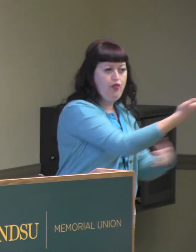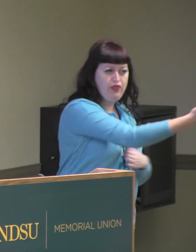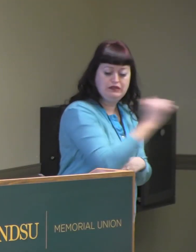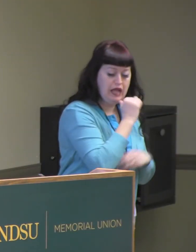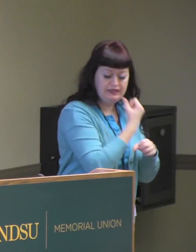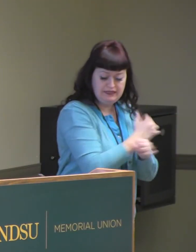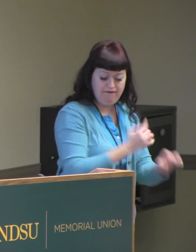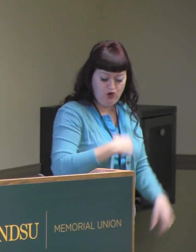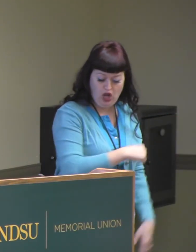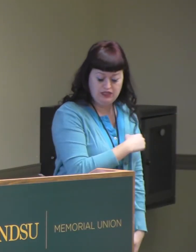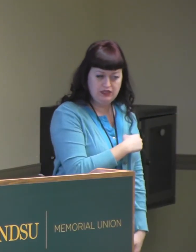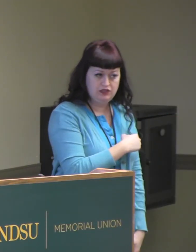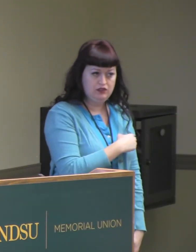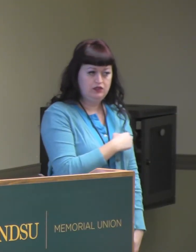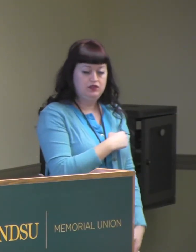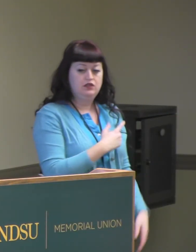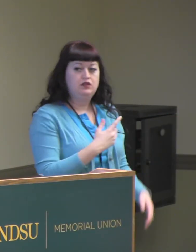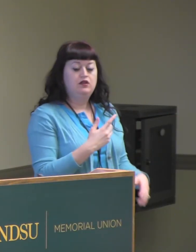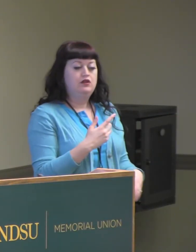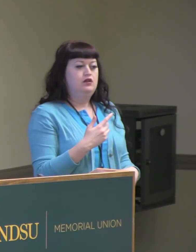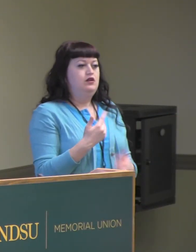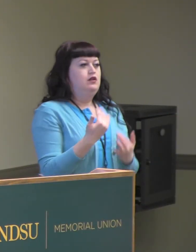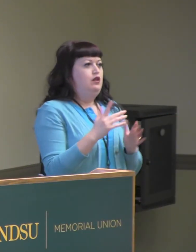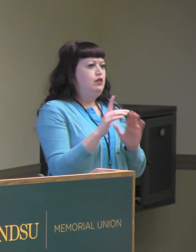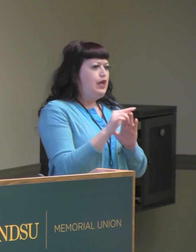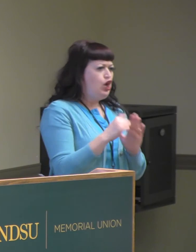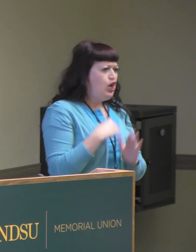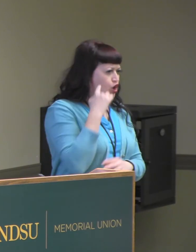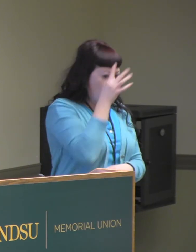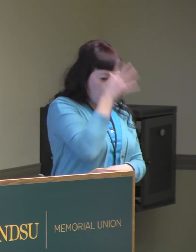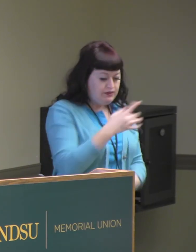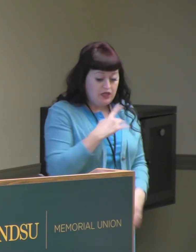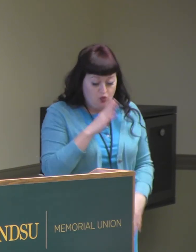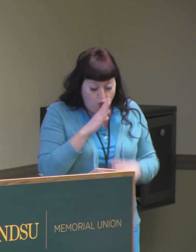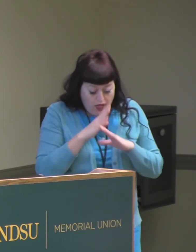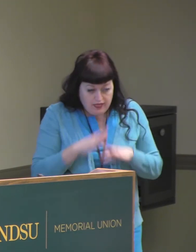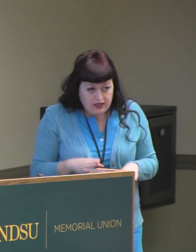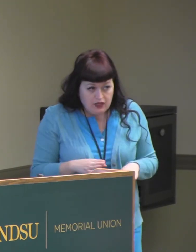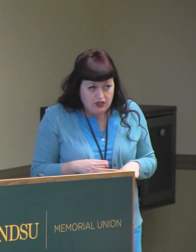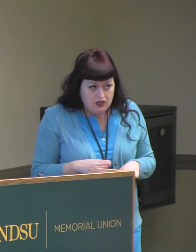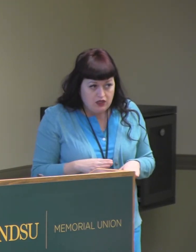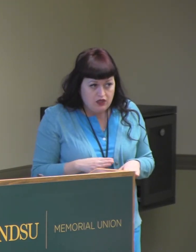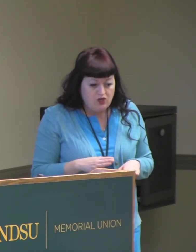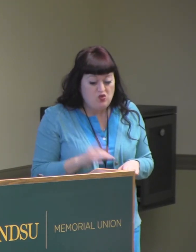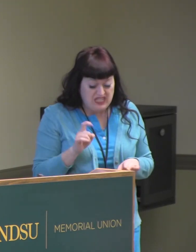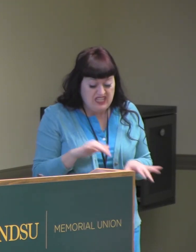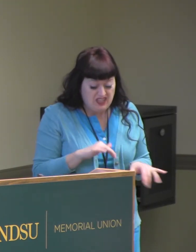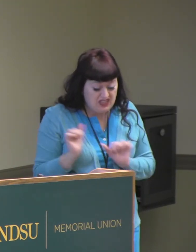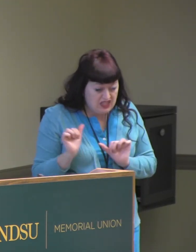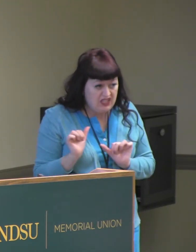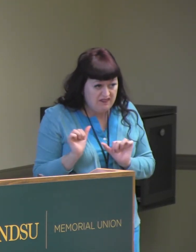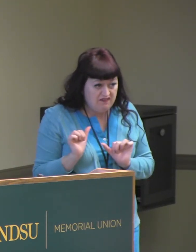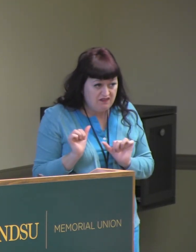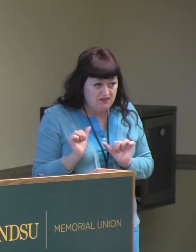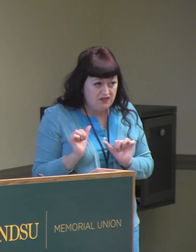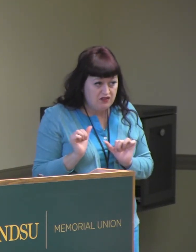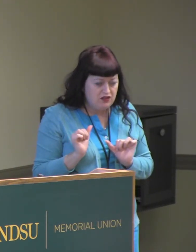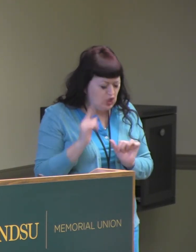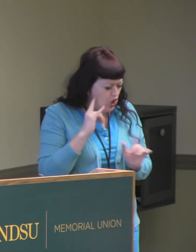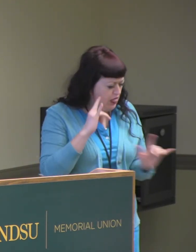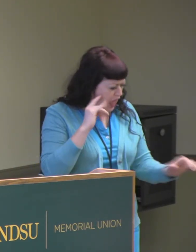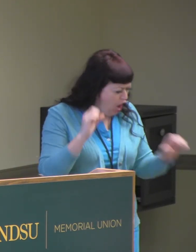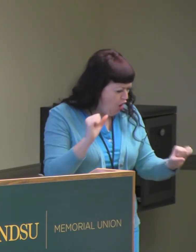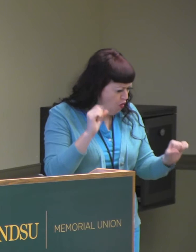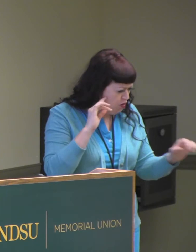us. After a while, I heard my grandfather say quietly, "Let's find our way out." Suddenly, we heard loud